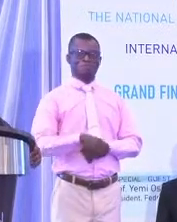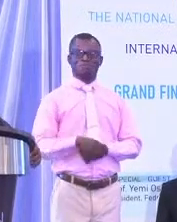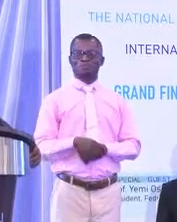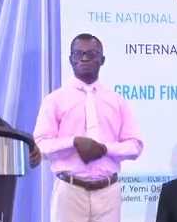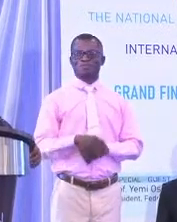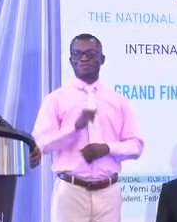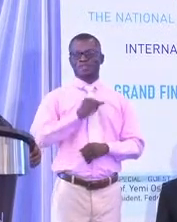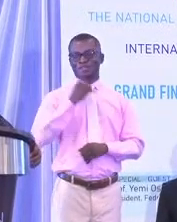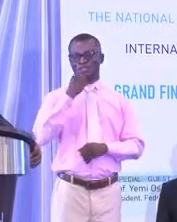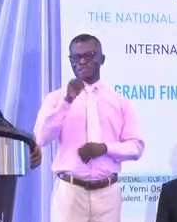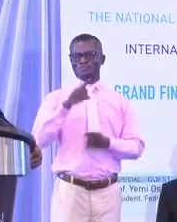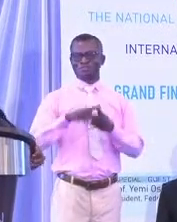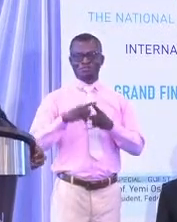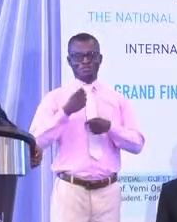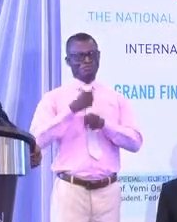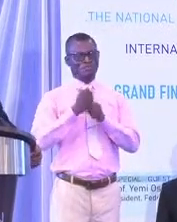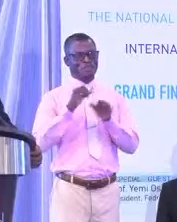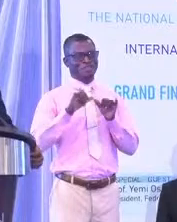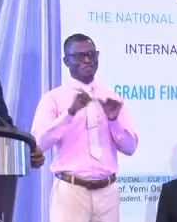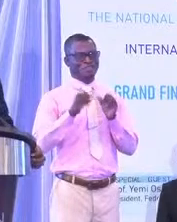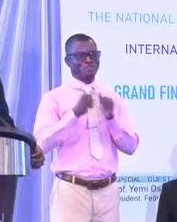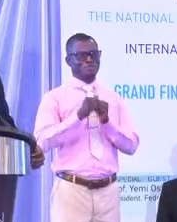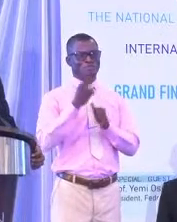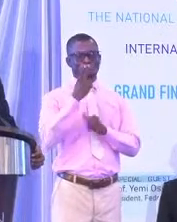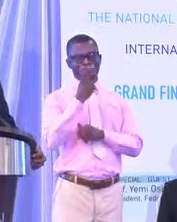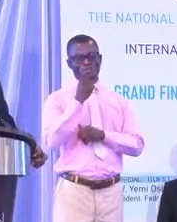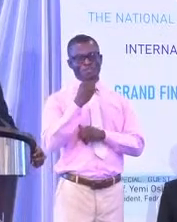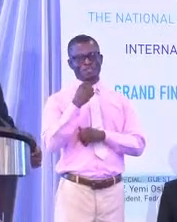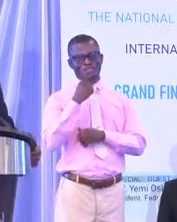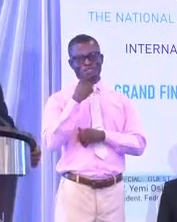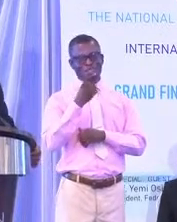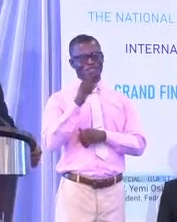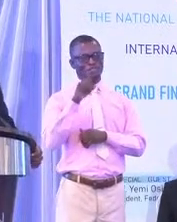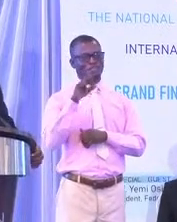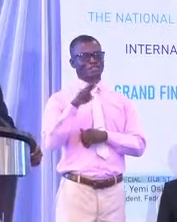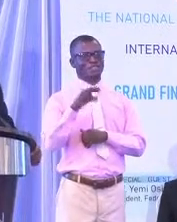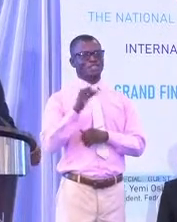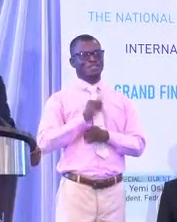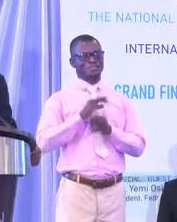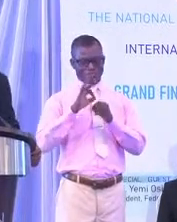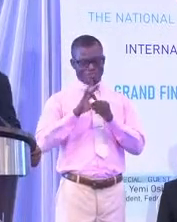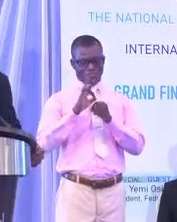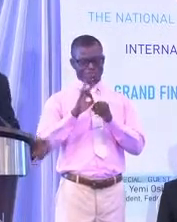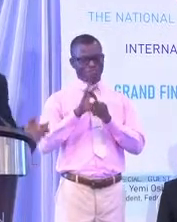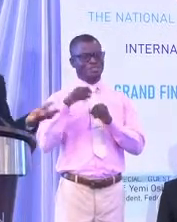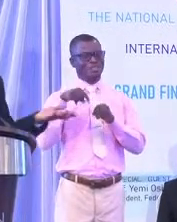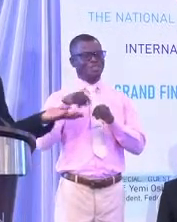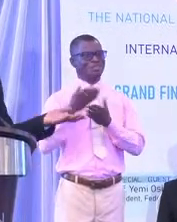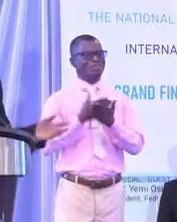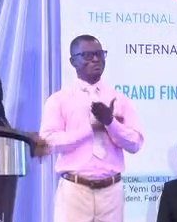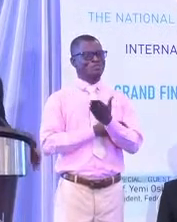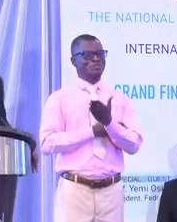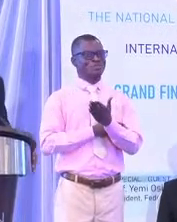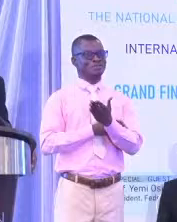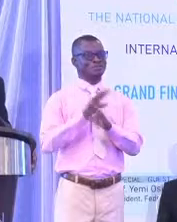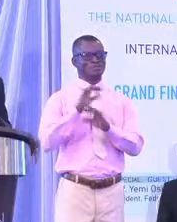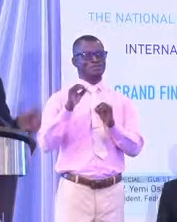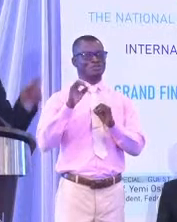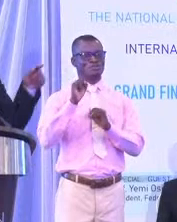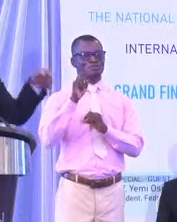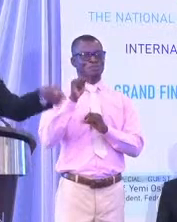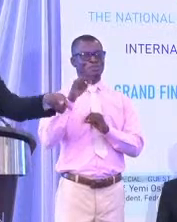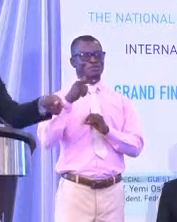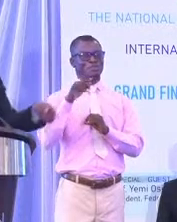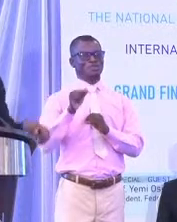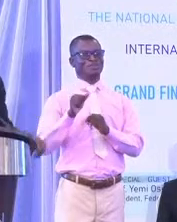I told him to make a sentence with sugar. And he said, sir, I drank tea this morning. I said, no, there's no sugar in your sentence. He said, sir, the